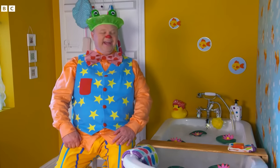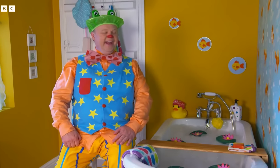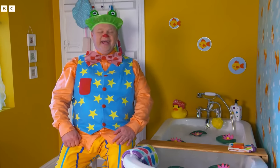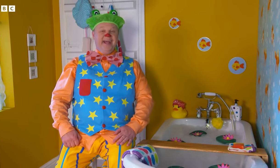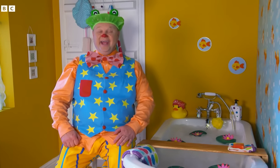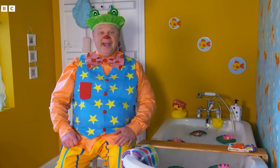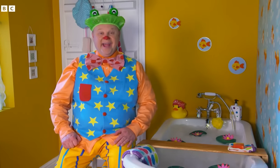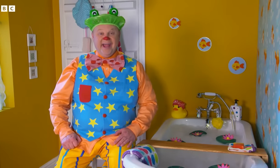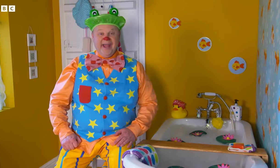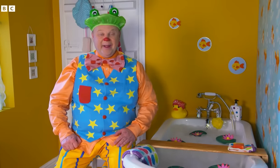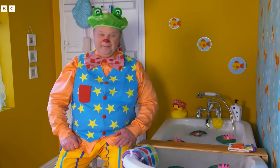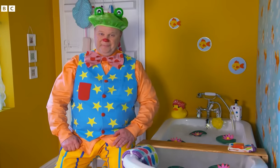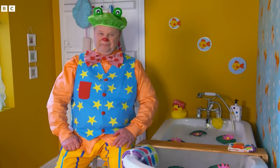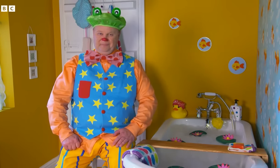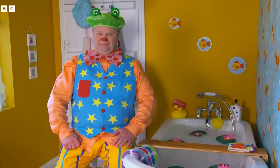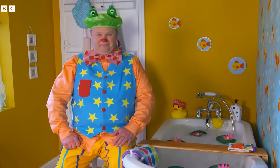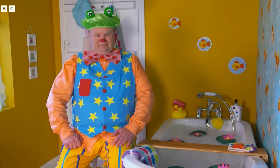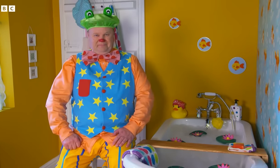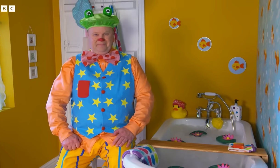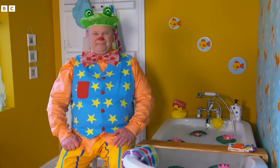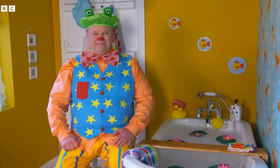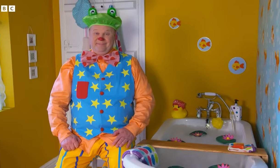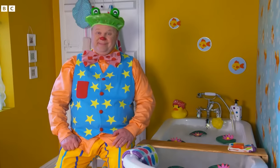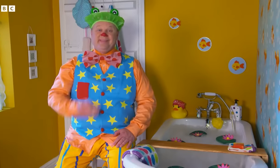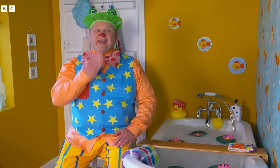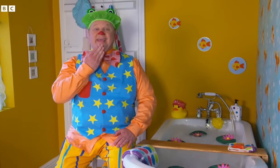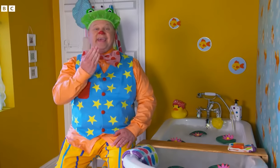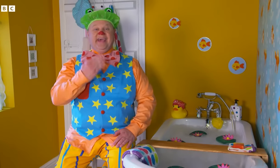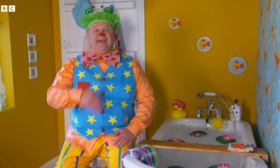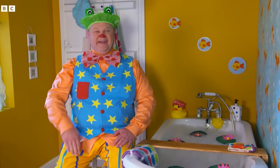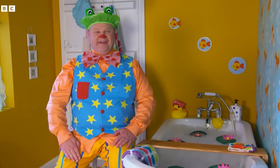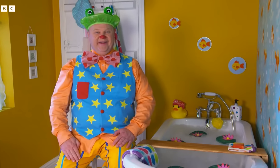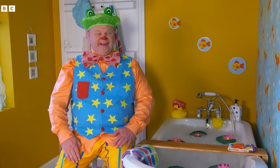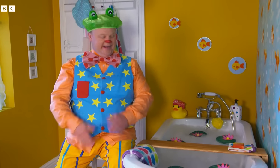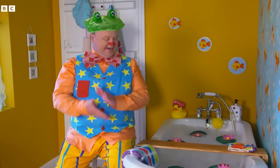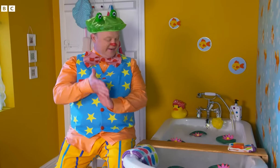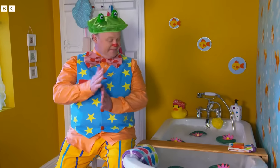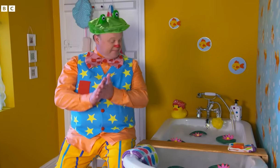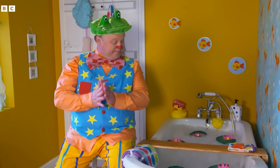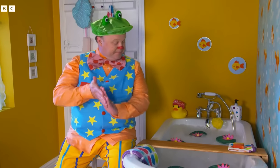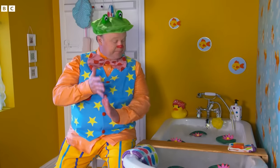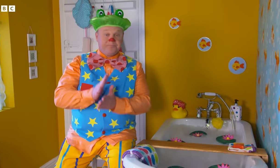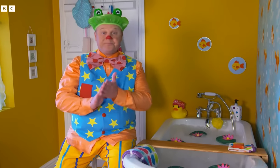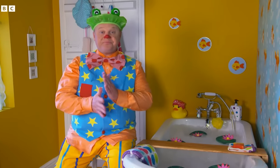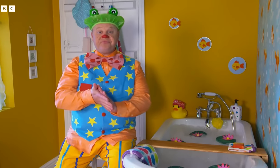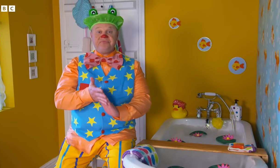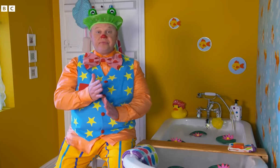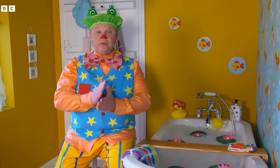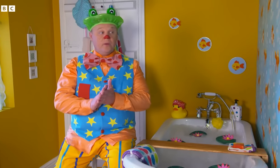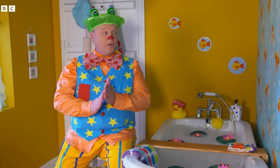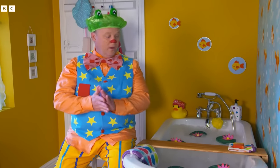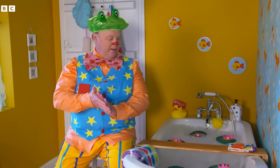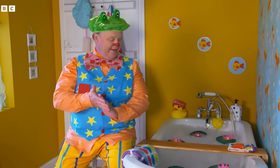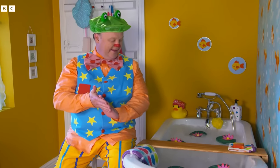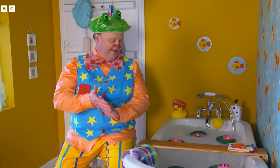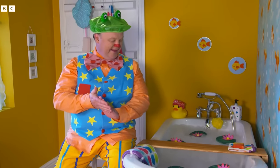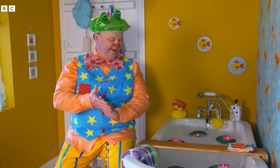That was a lovely song, Mr. Tumble. Thank you. And now the frogs are having a great